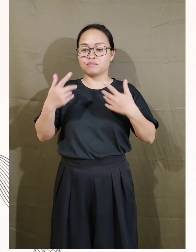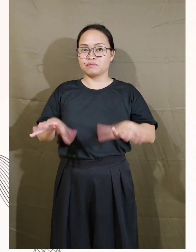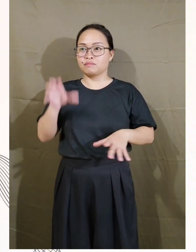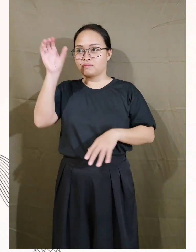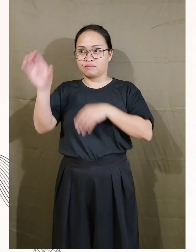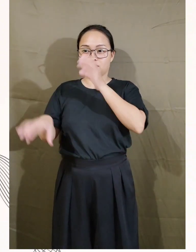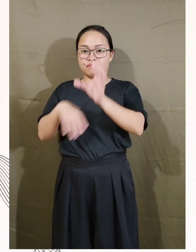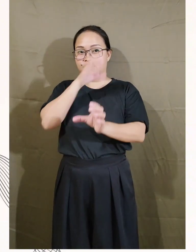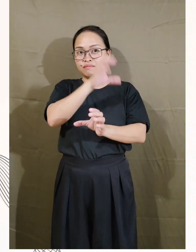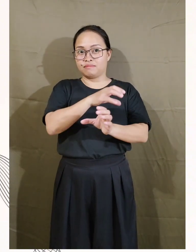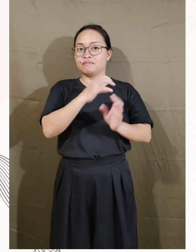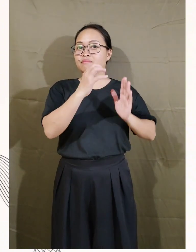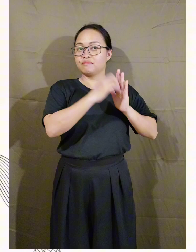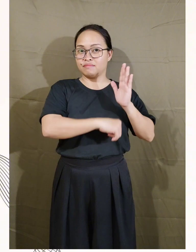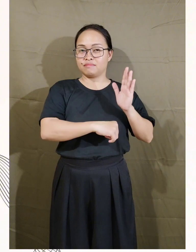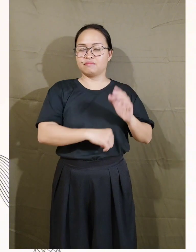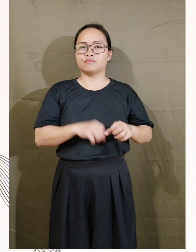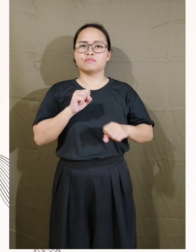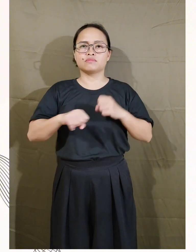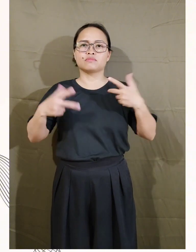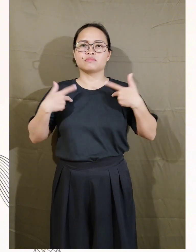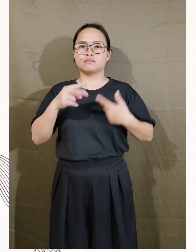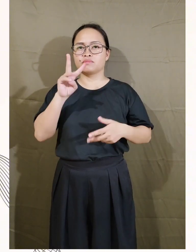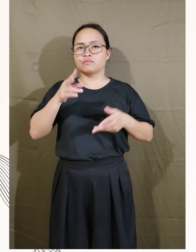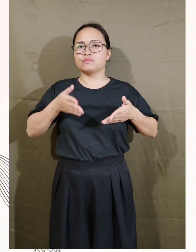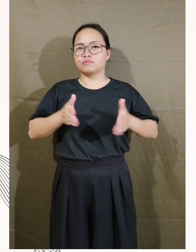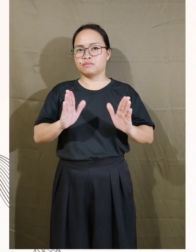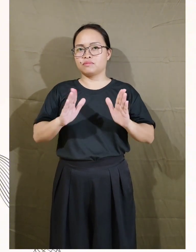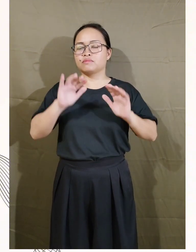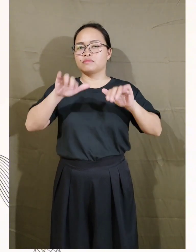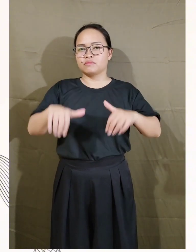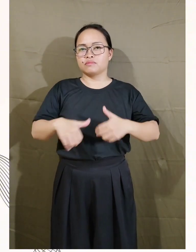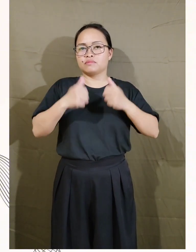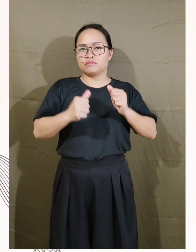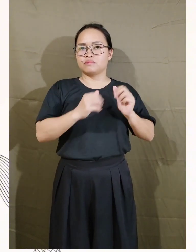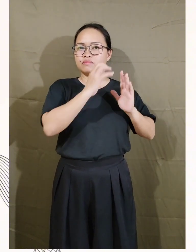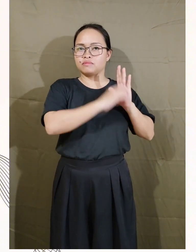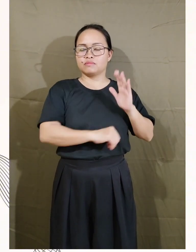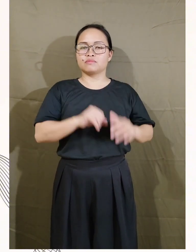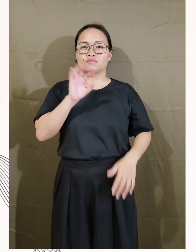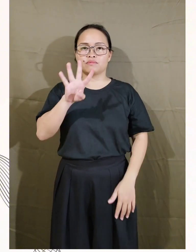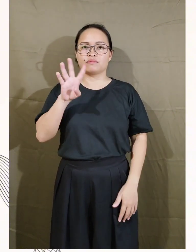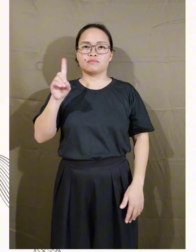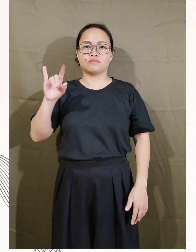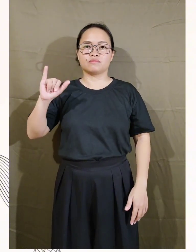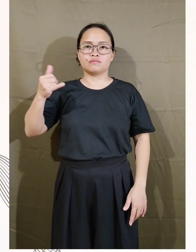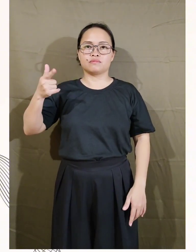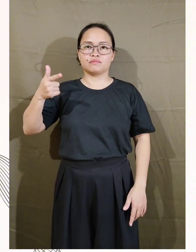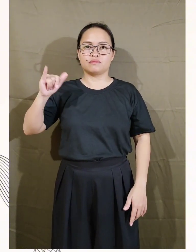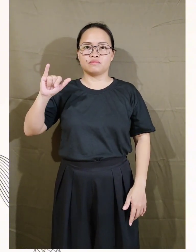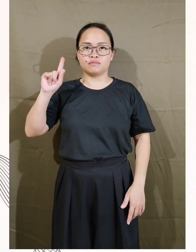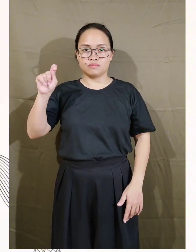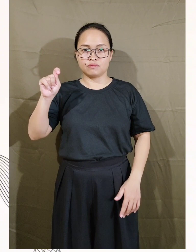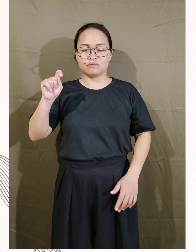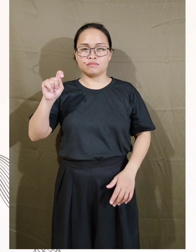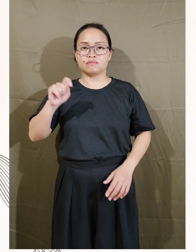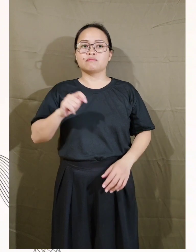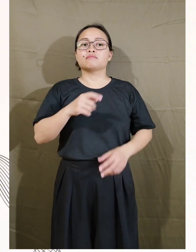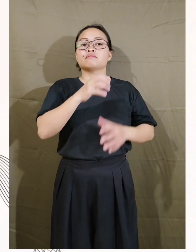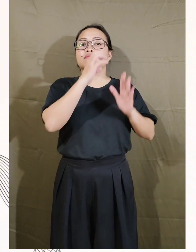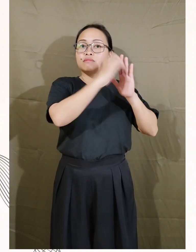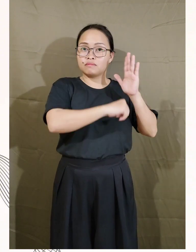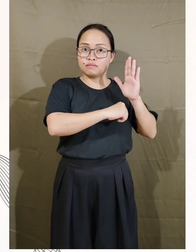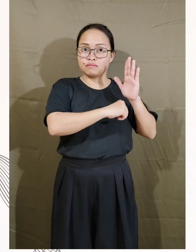Now, there are two ways in subtracting 4-digit numbers. It could be subtracting without borrowing